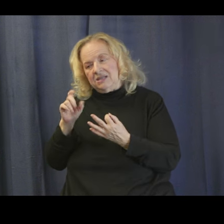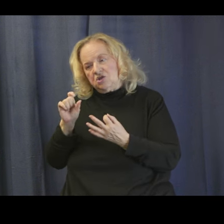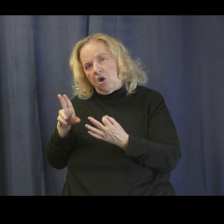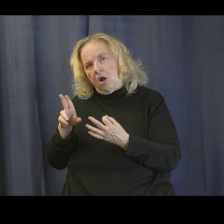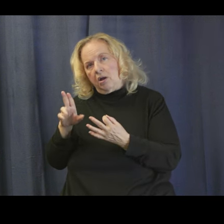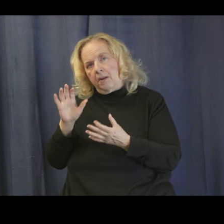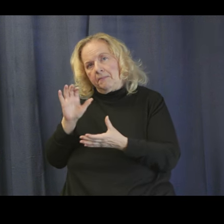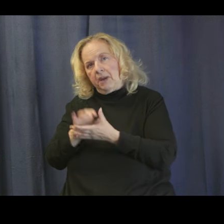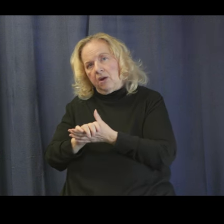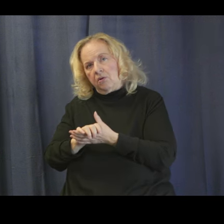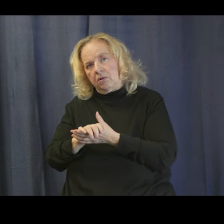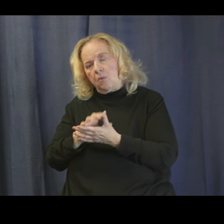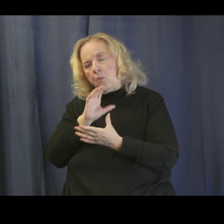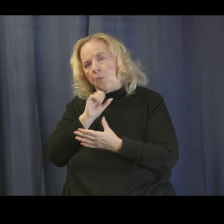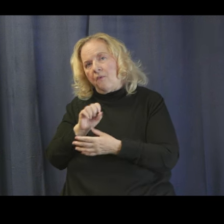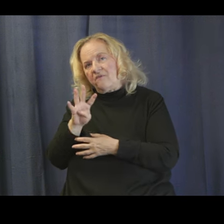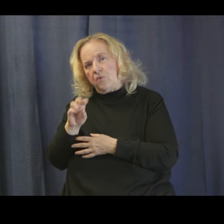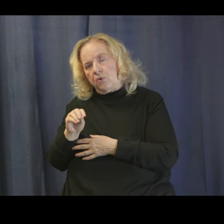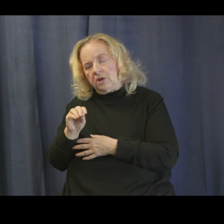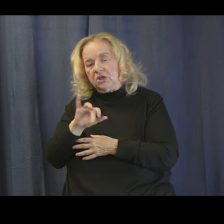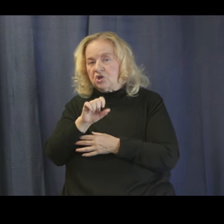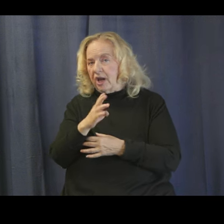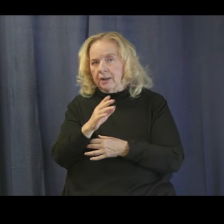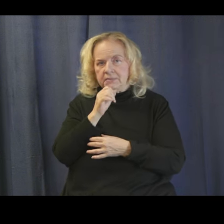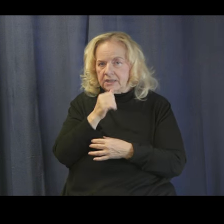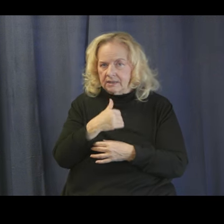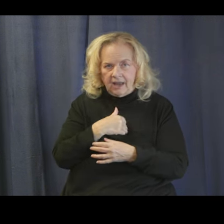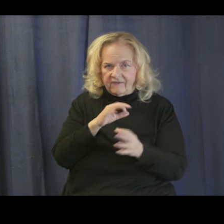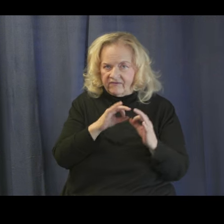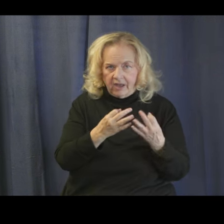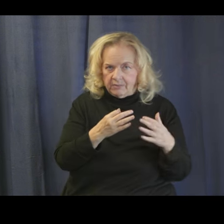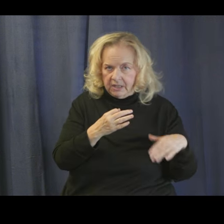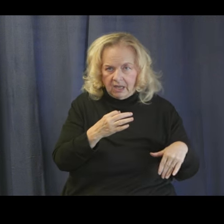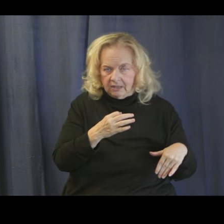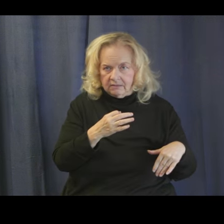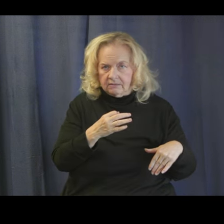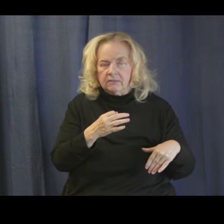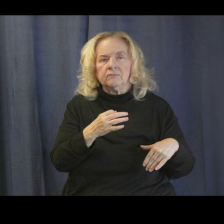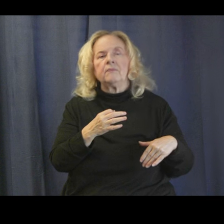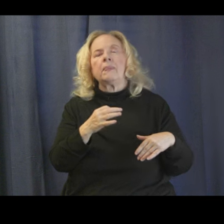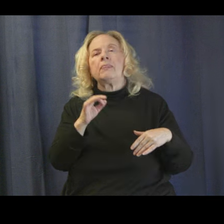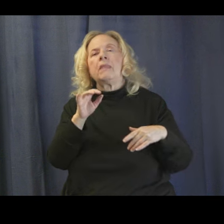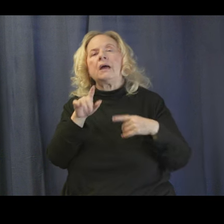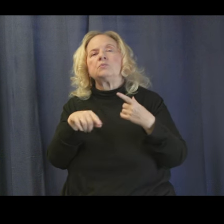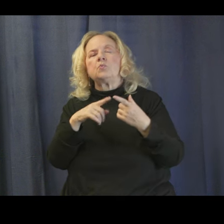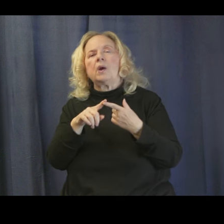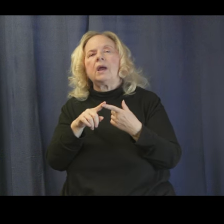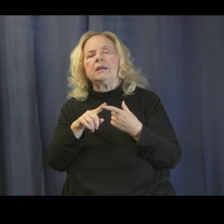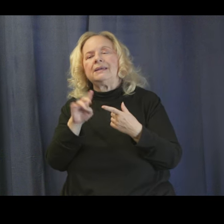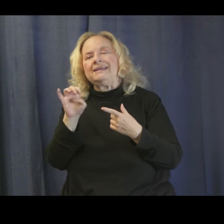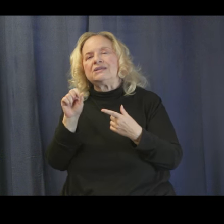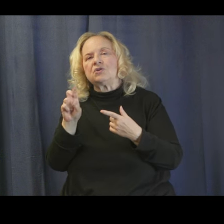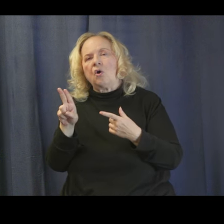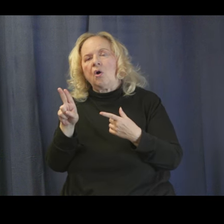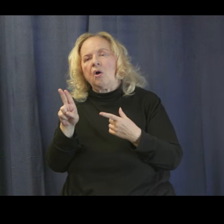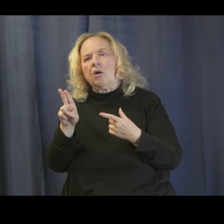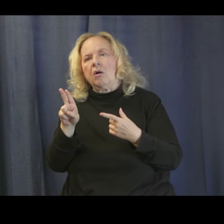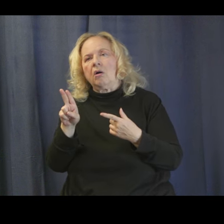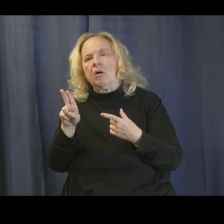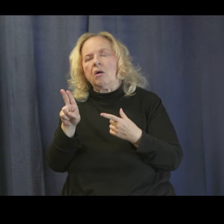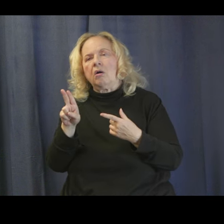got married at 40 years old. Jacob doesn't have a family. And this is when